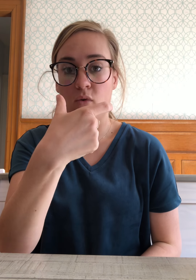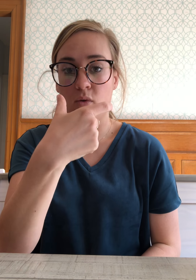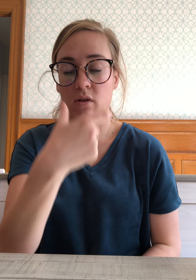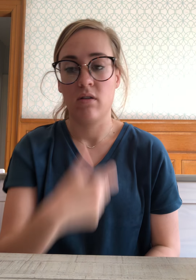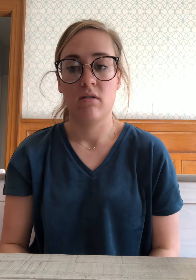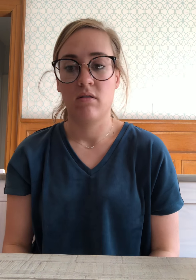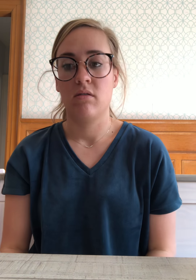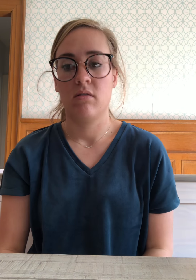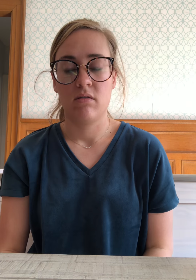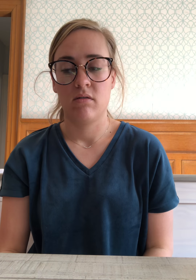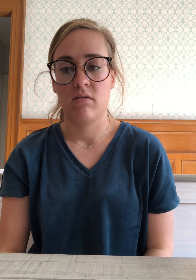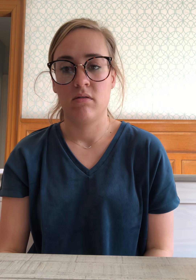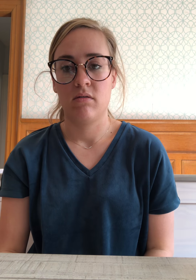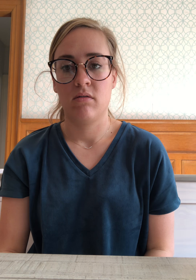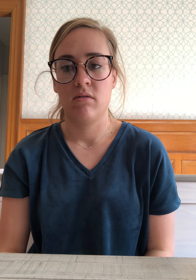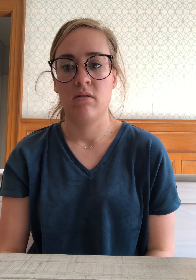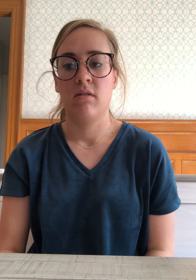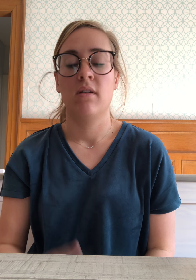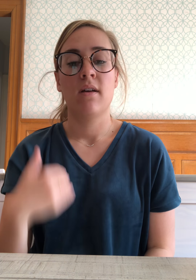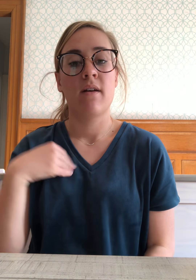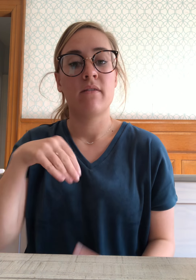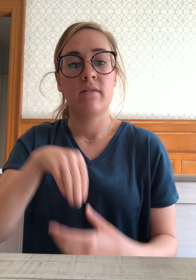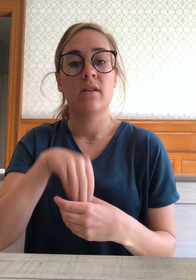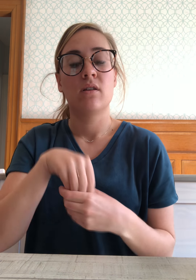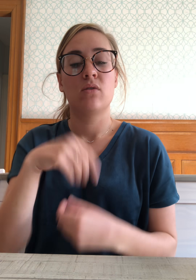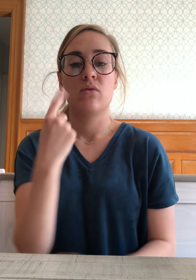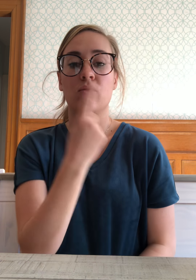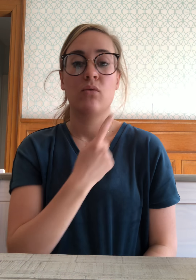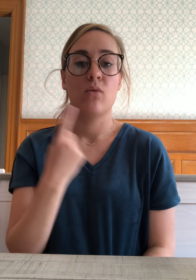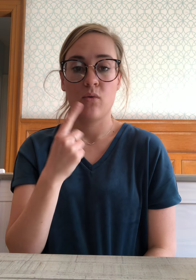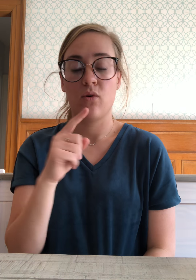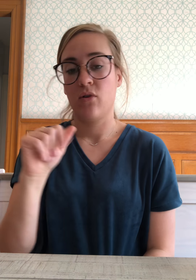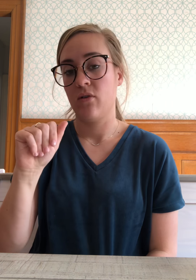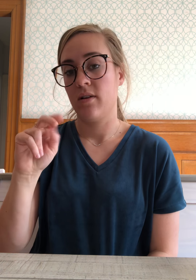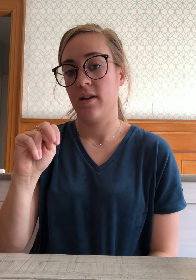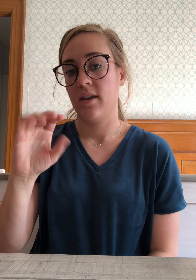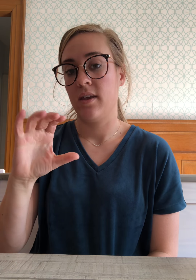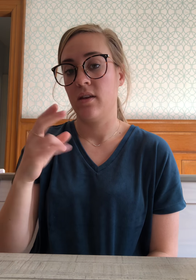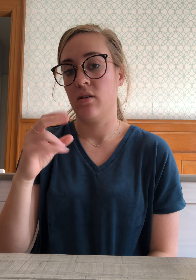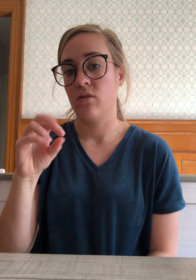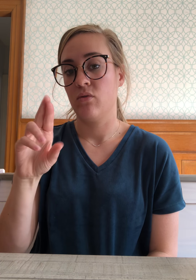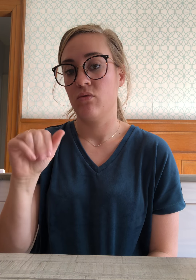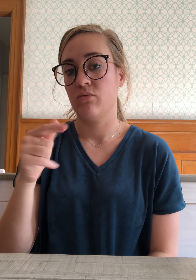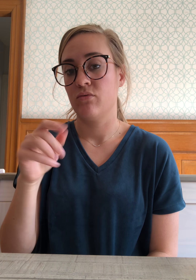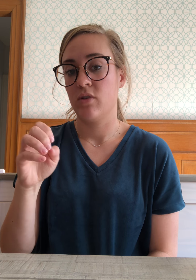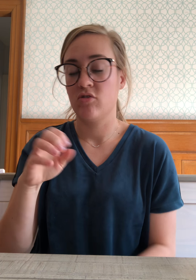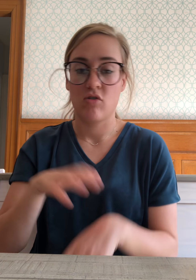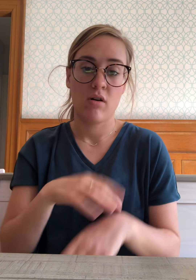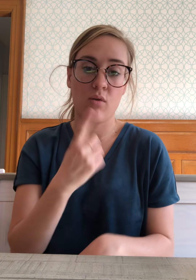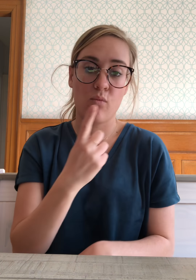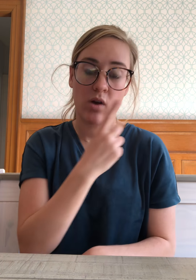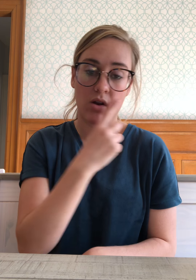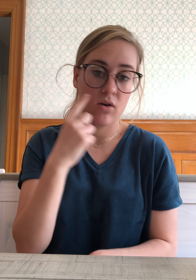We have intraoral anchorage now. We can have anchorage within one arch. In these slides, we